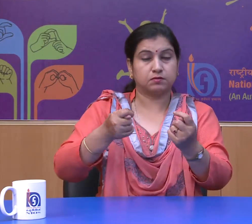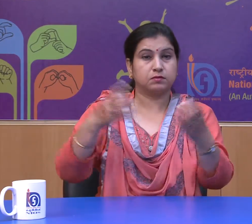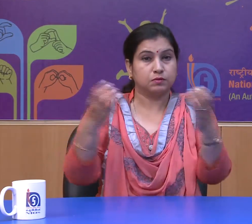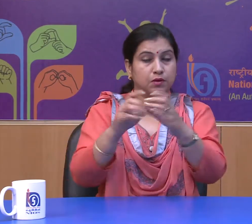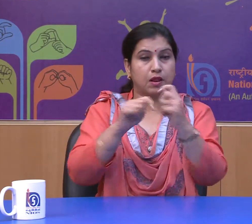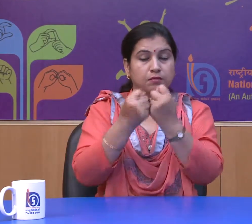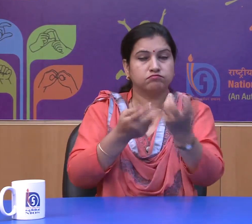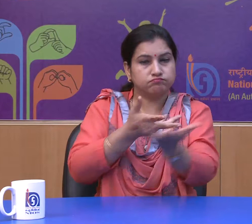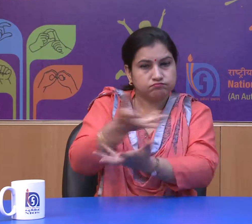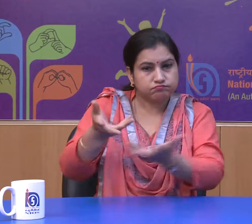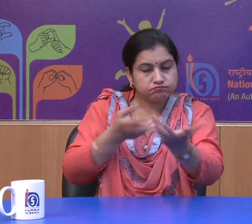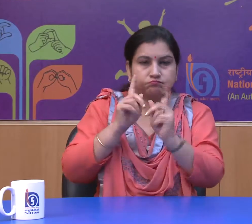Ministers.